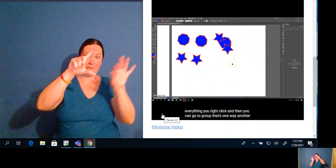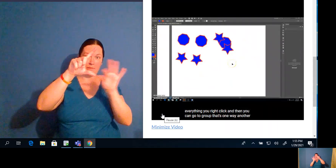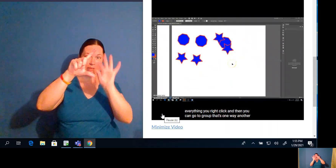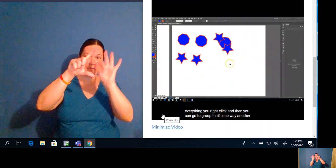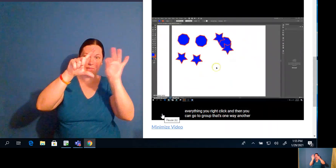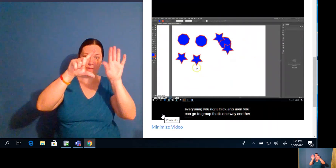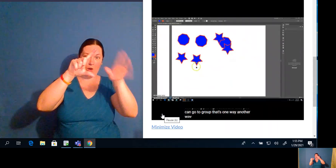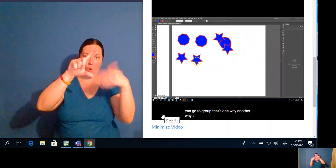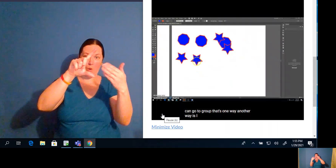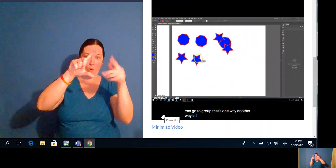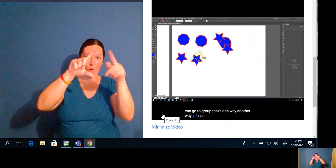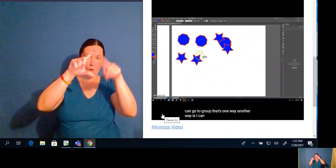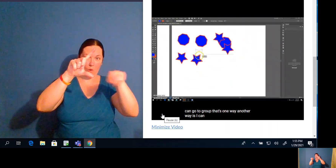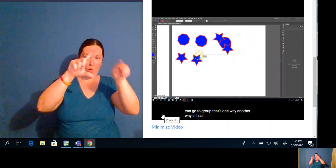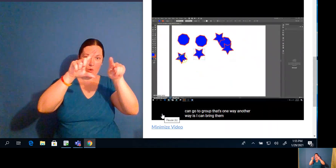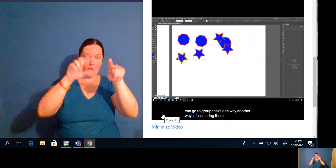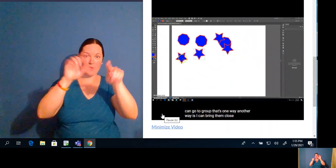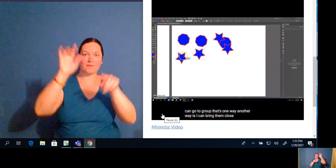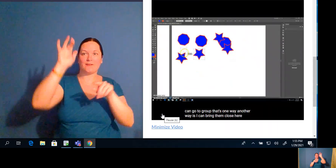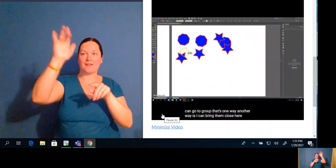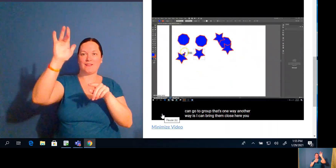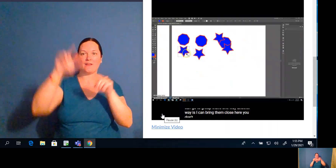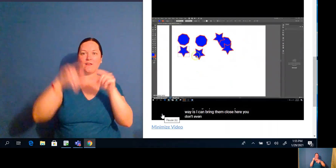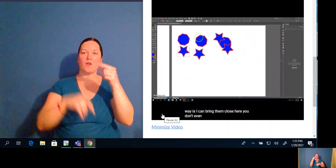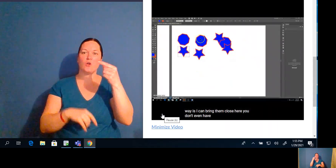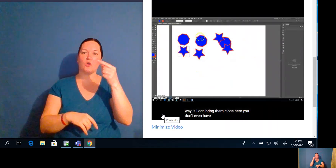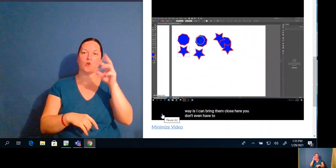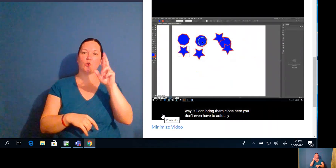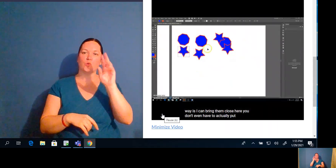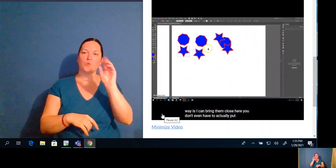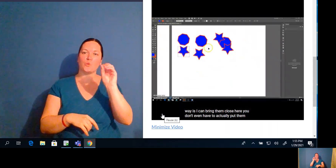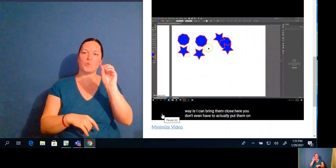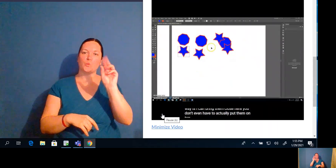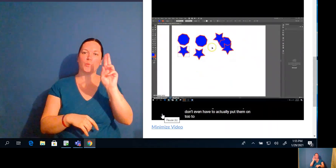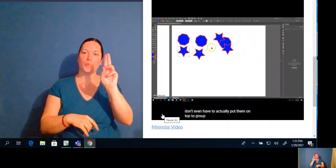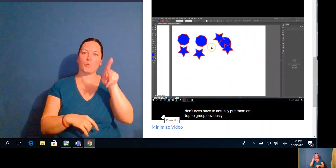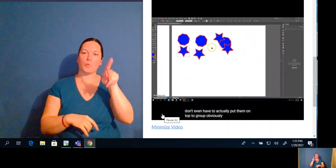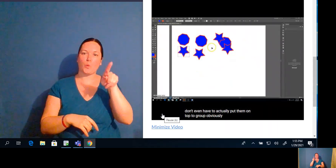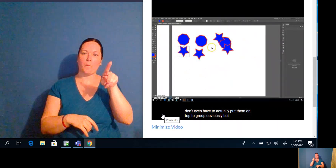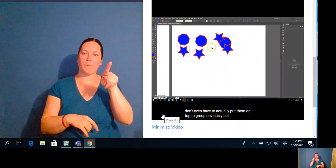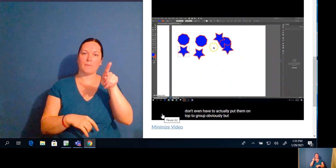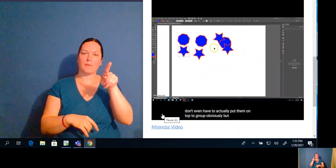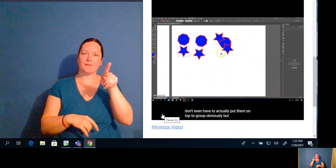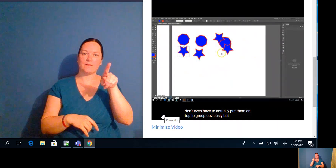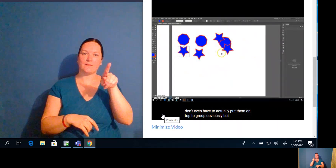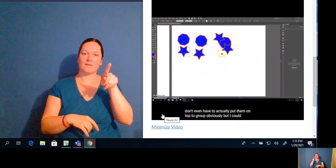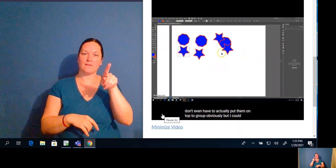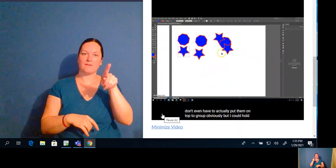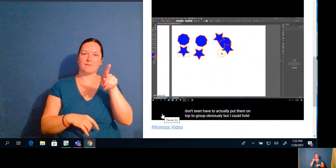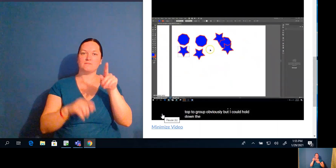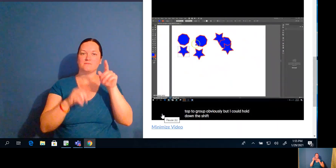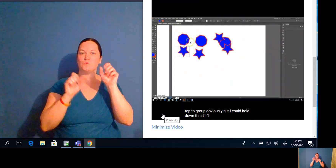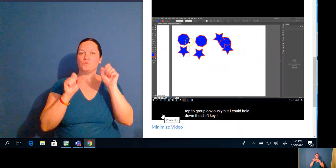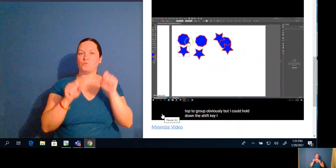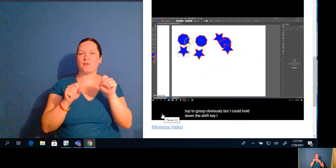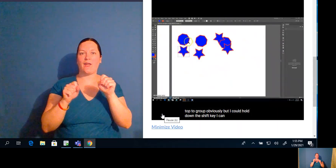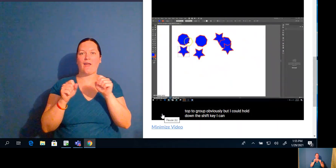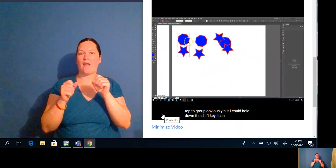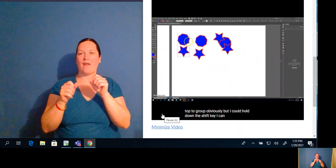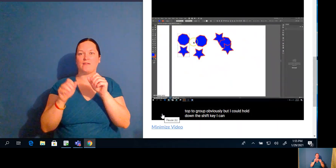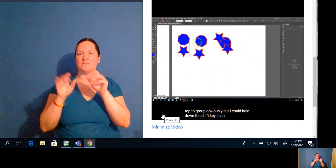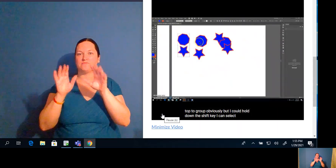That's one way. Another way is I can bring them close here. You don't even have to actually put them on top to group, obviously. But I could hold down the